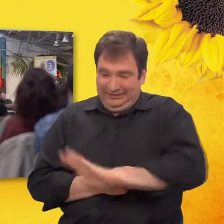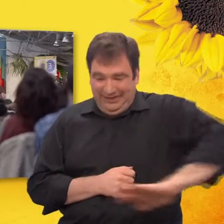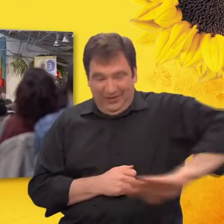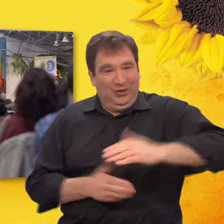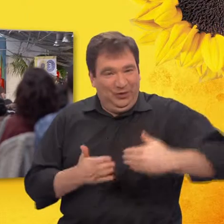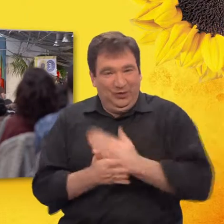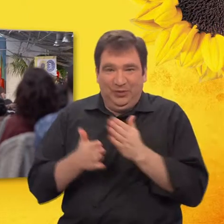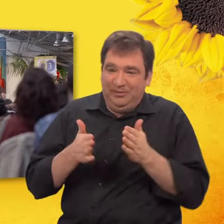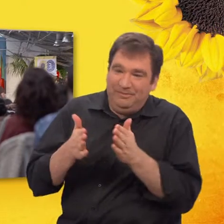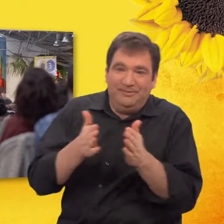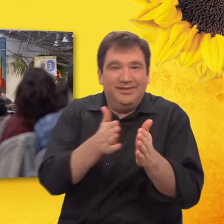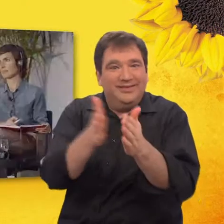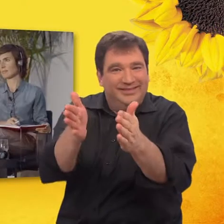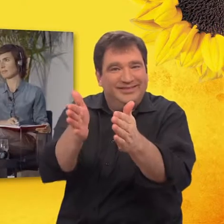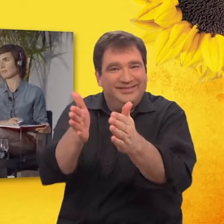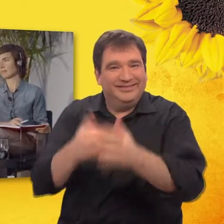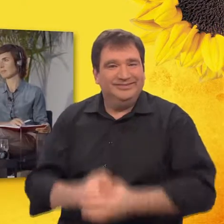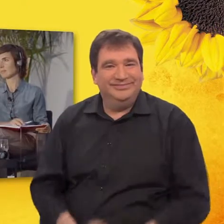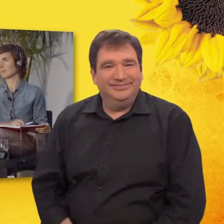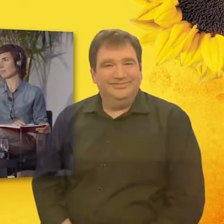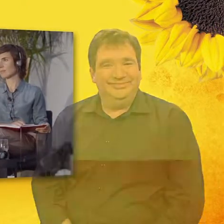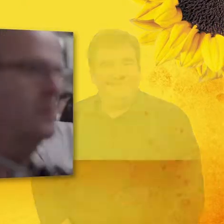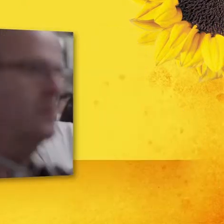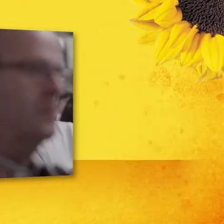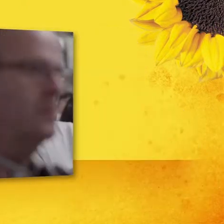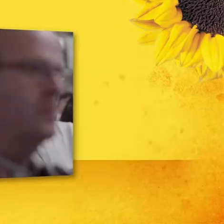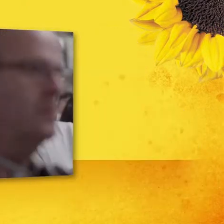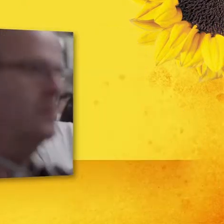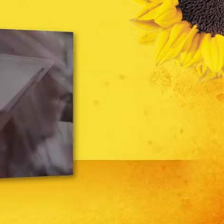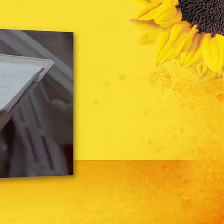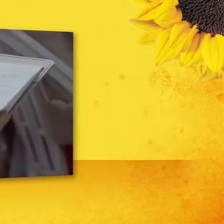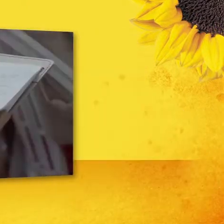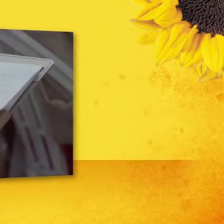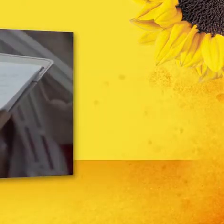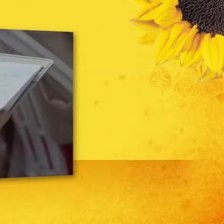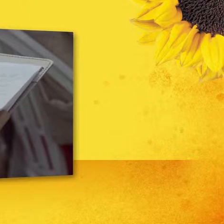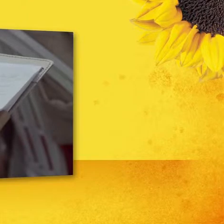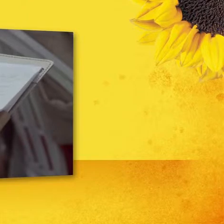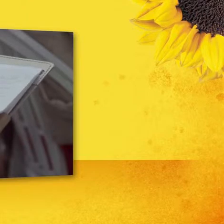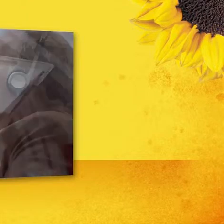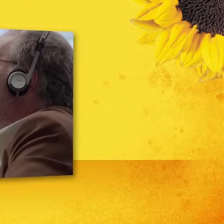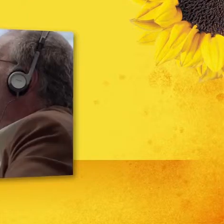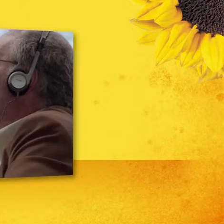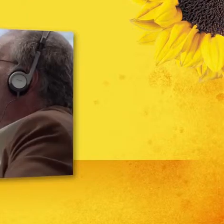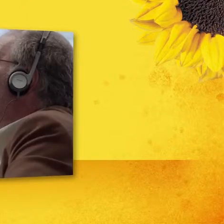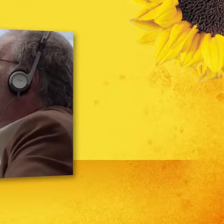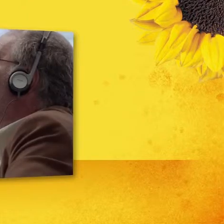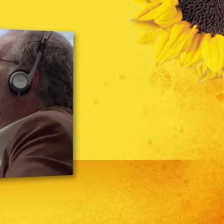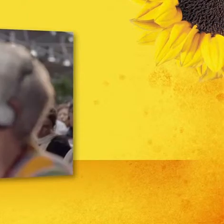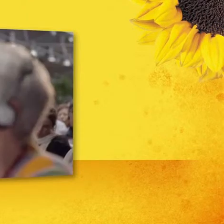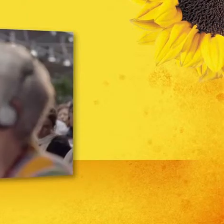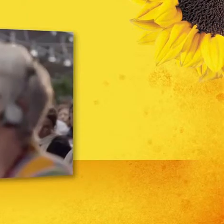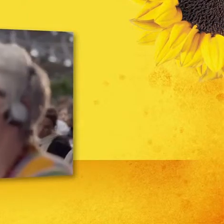here in the south. On est dans ce problème. Dauerhaft gegen diese